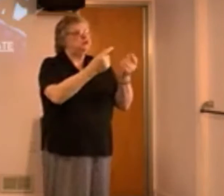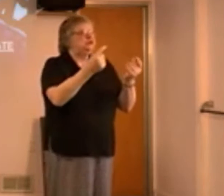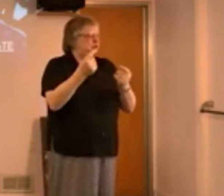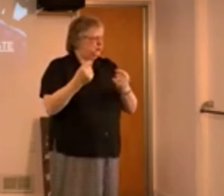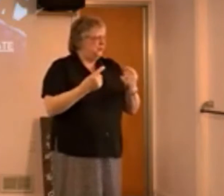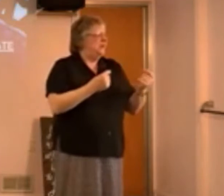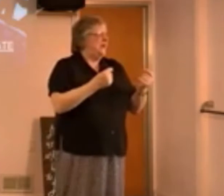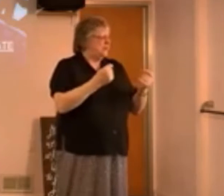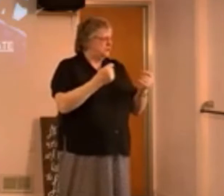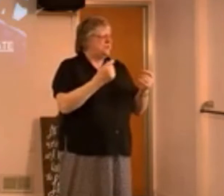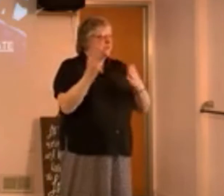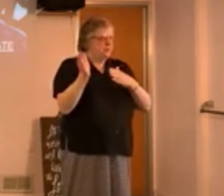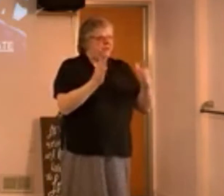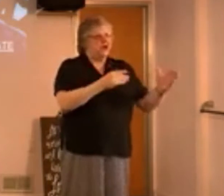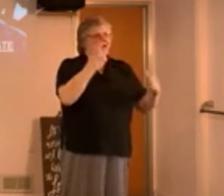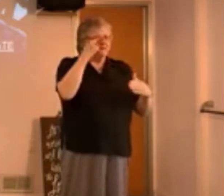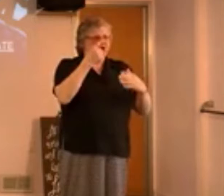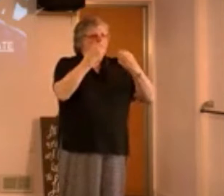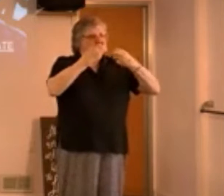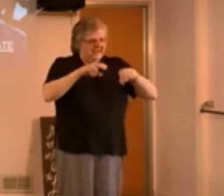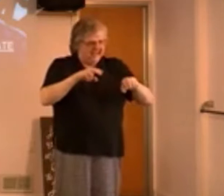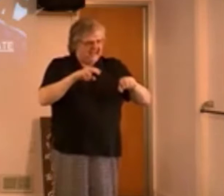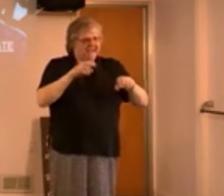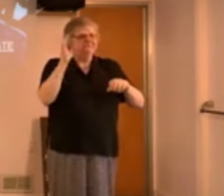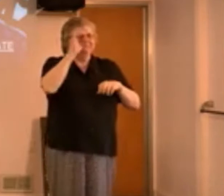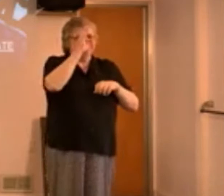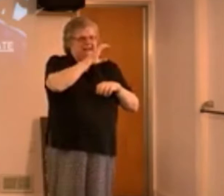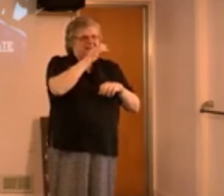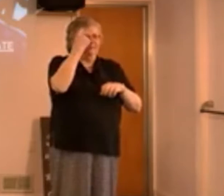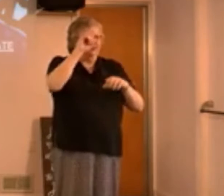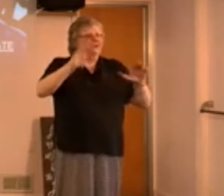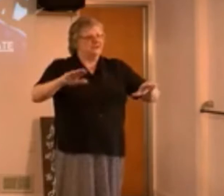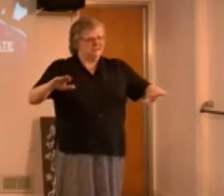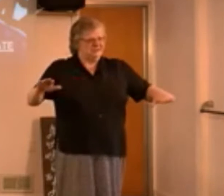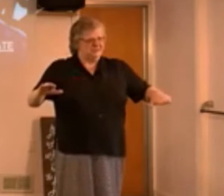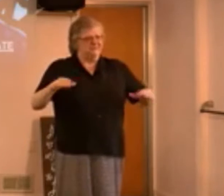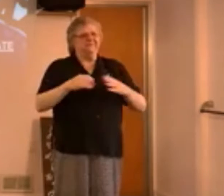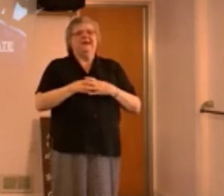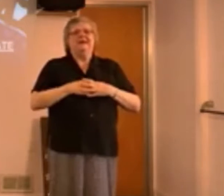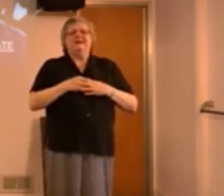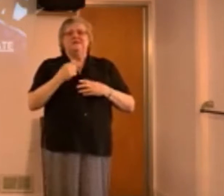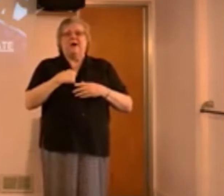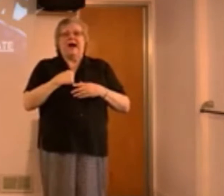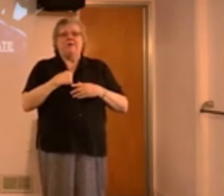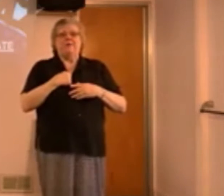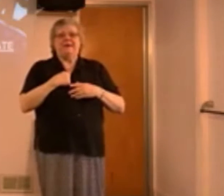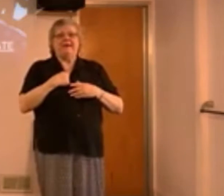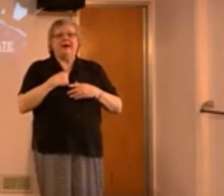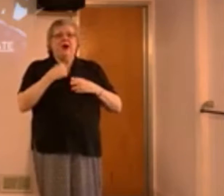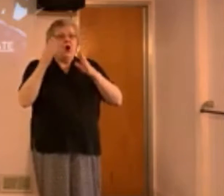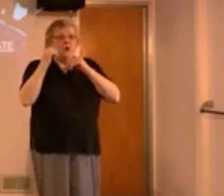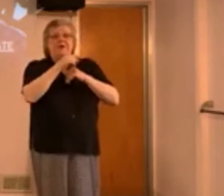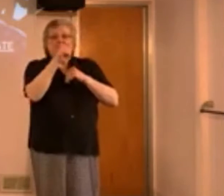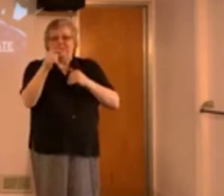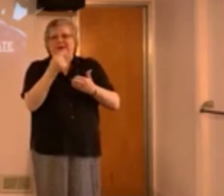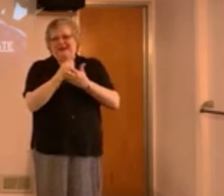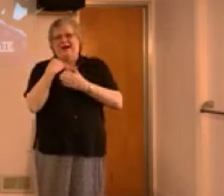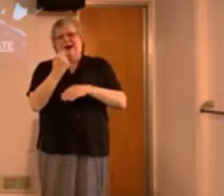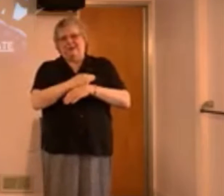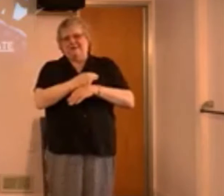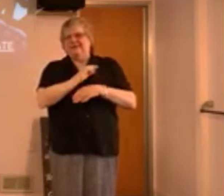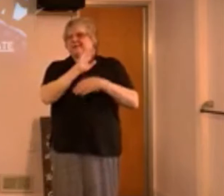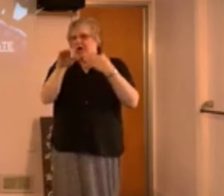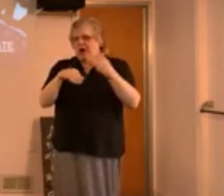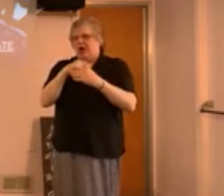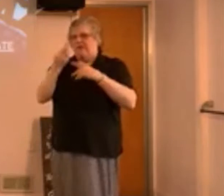different logistics than what we had planned before. So keep that in mind. I'm going to be looking for you after. So it's going to be an all hands